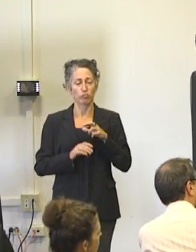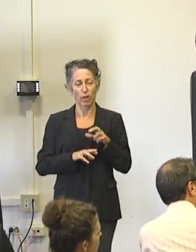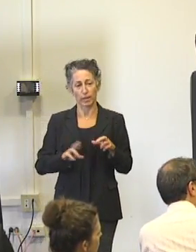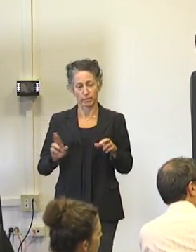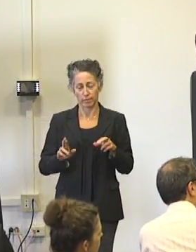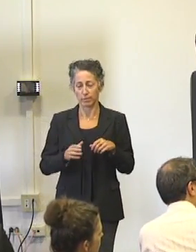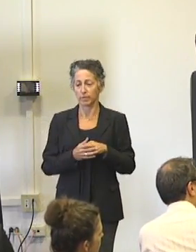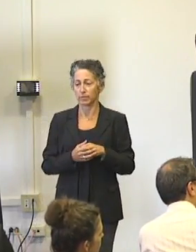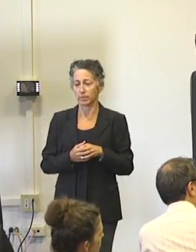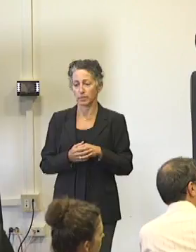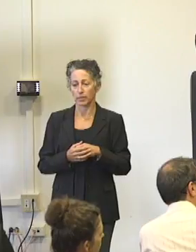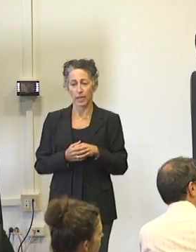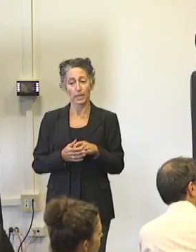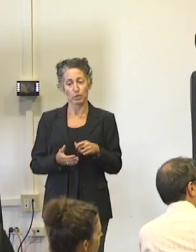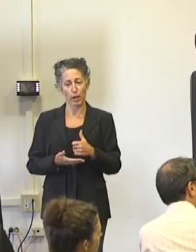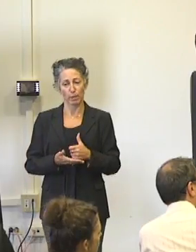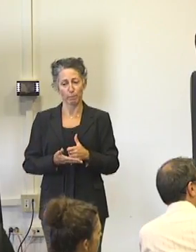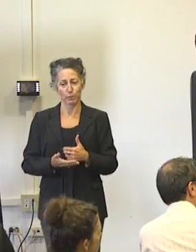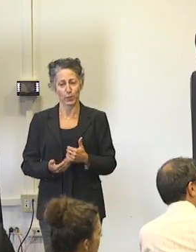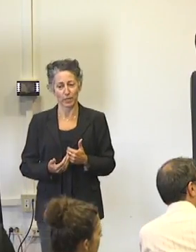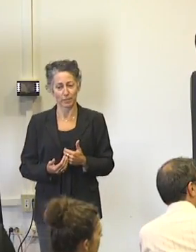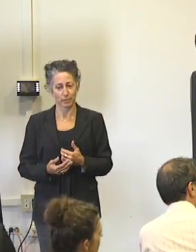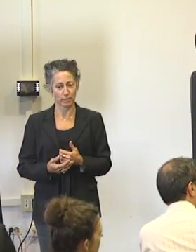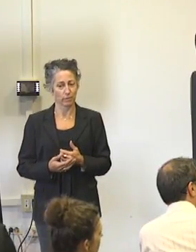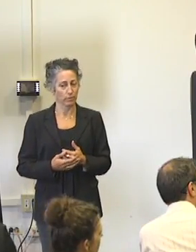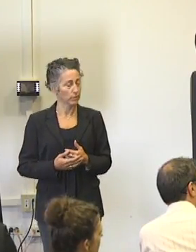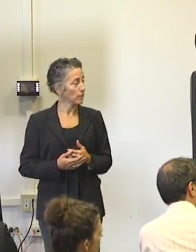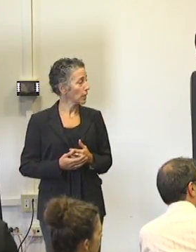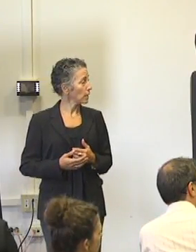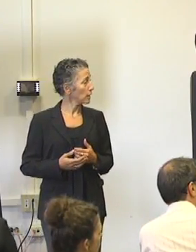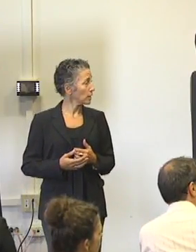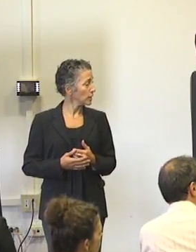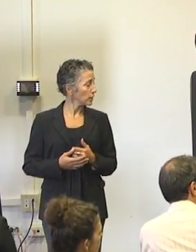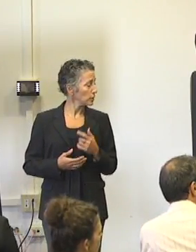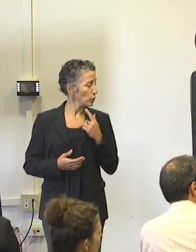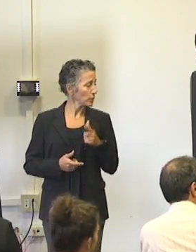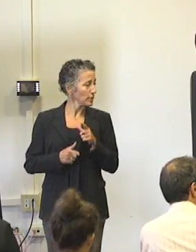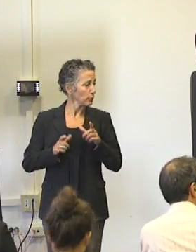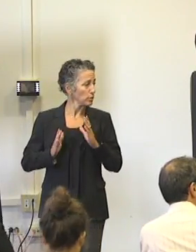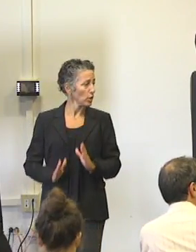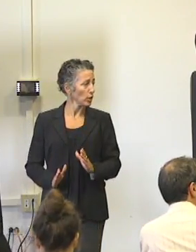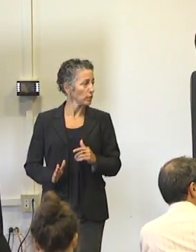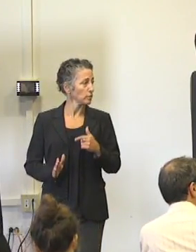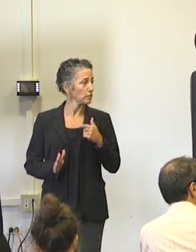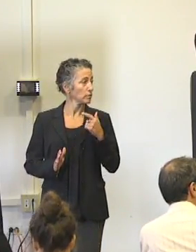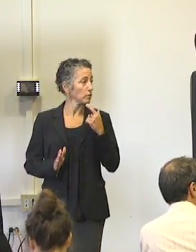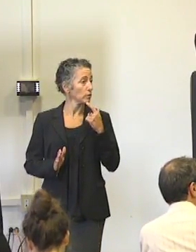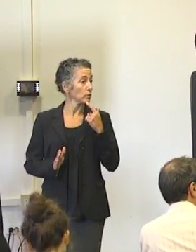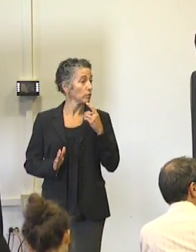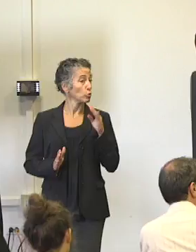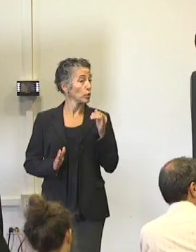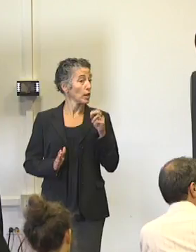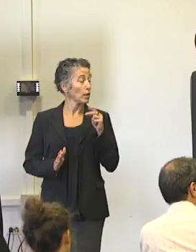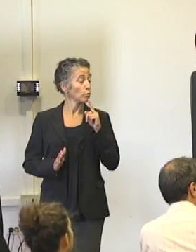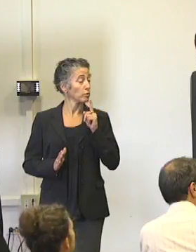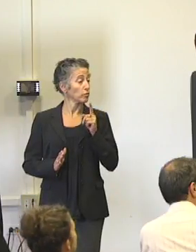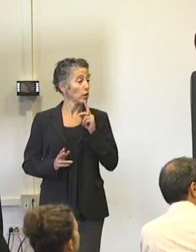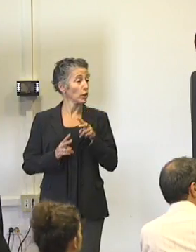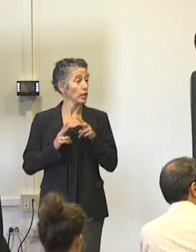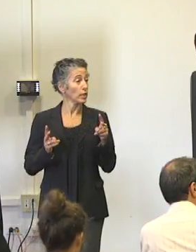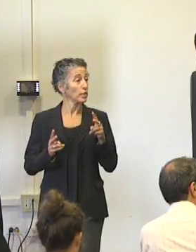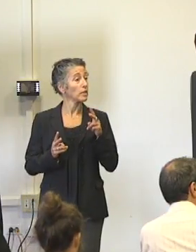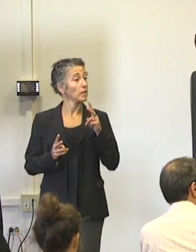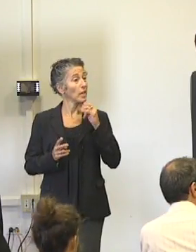conservatives? Again, now they play well, but in the earlier years, many of these libertarians were atheists. Buchanan was particularly